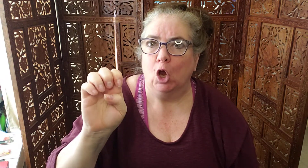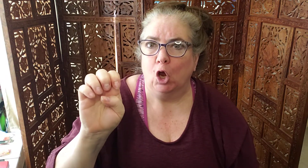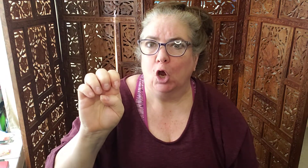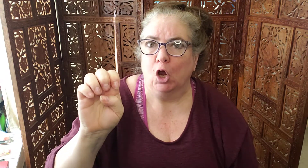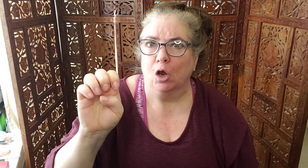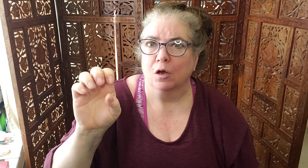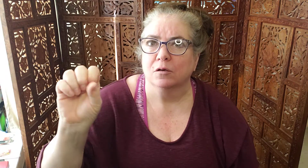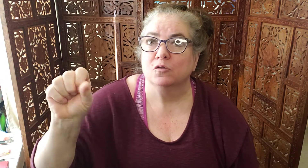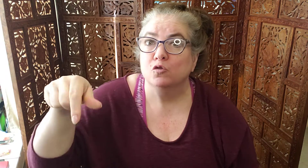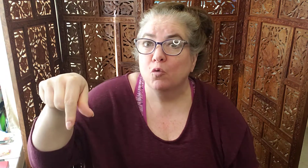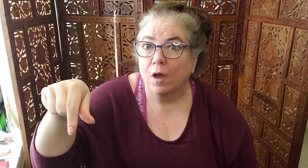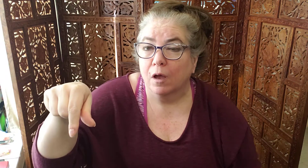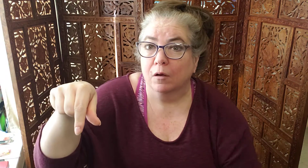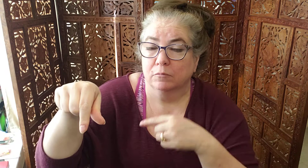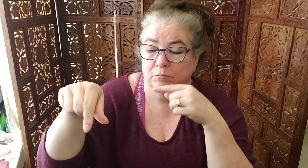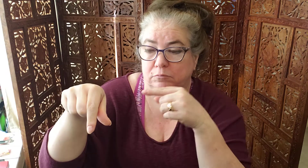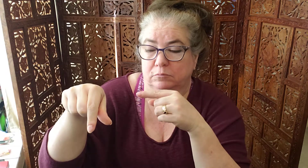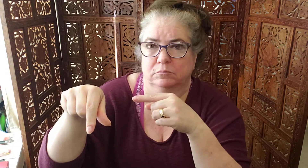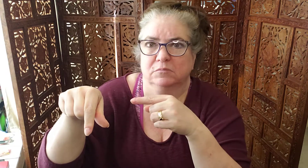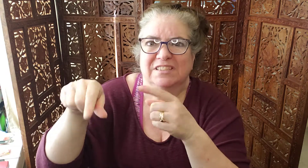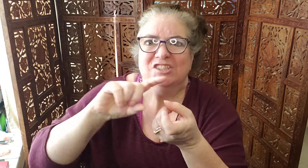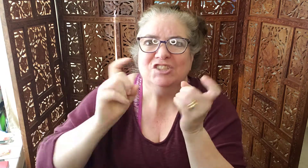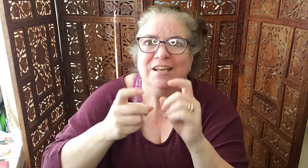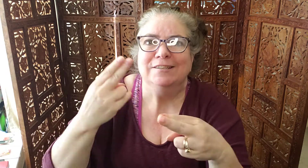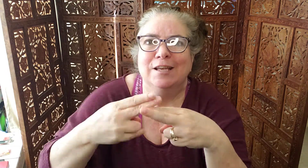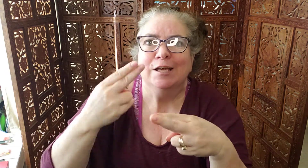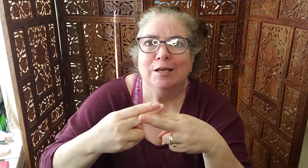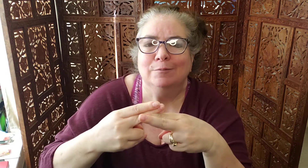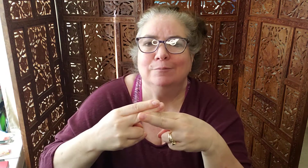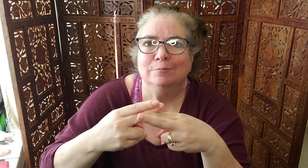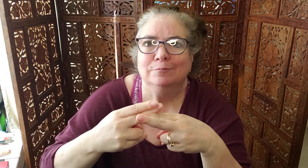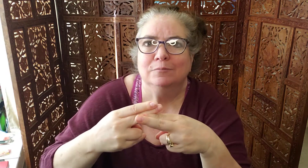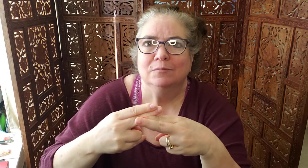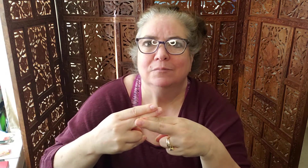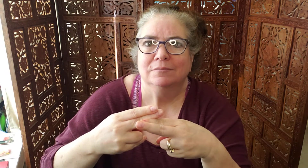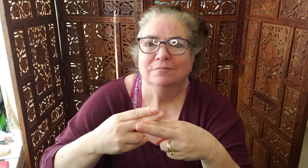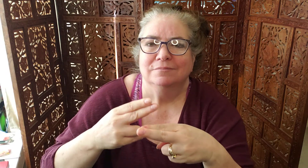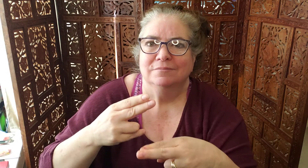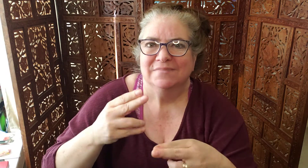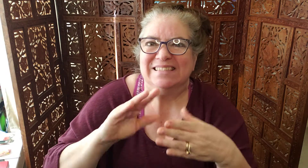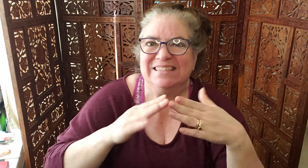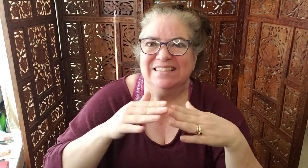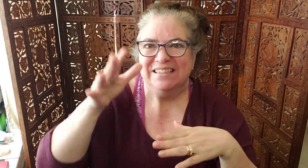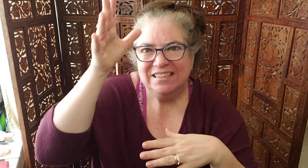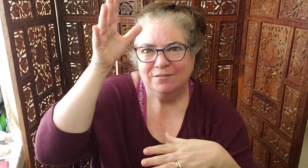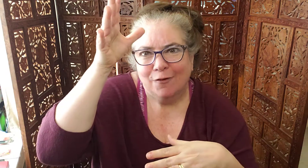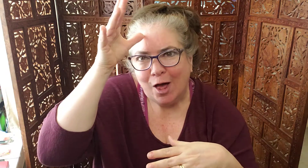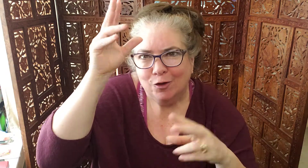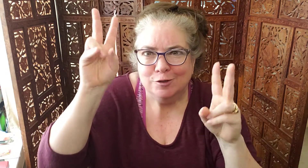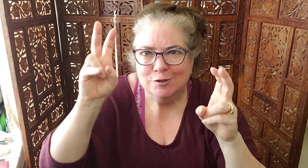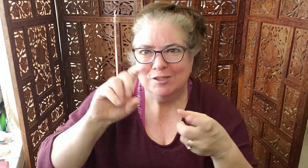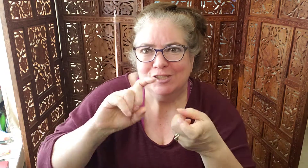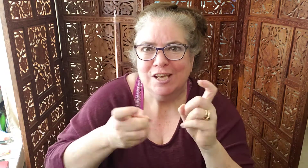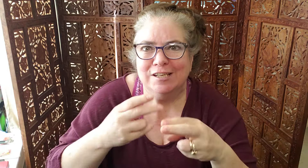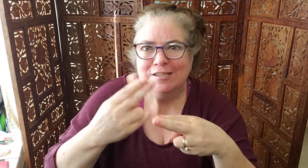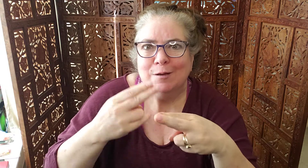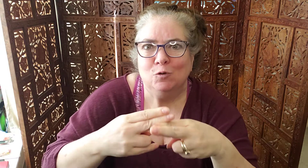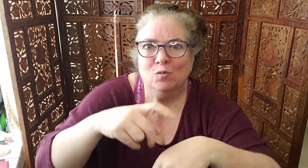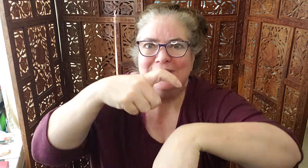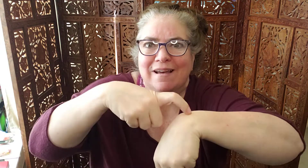York Times, that's when we get Times Square. Times Square became the heart of New York. And